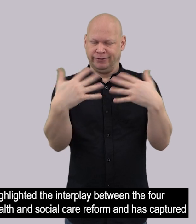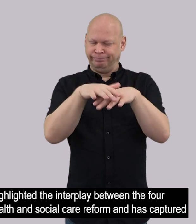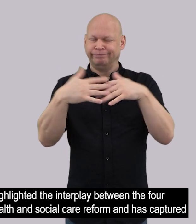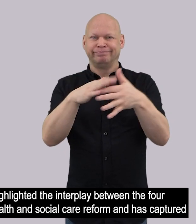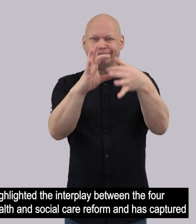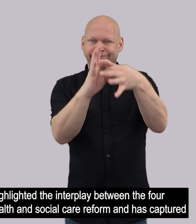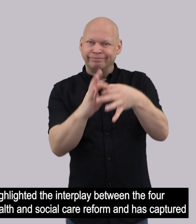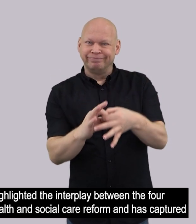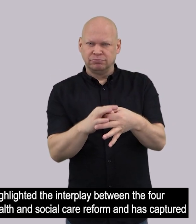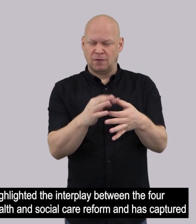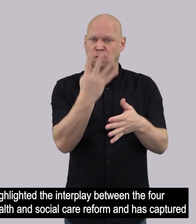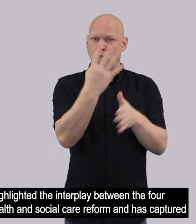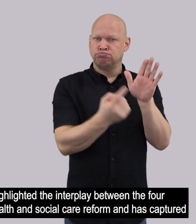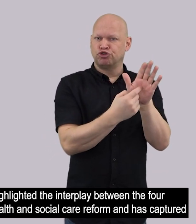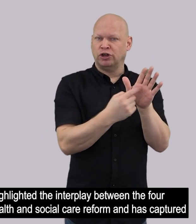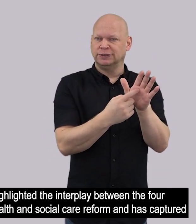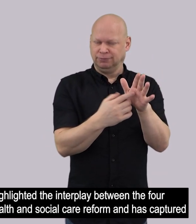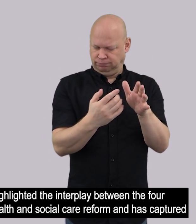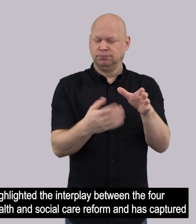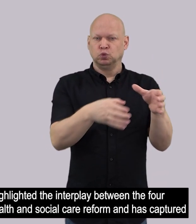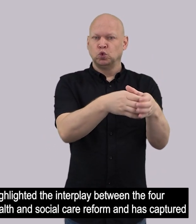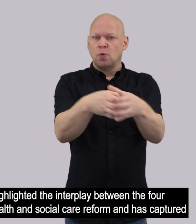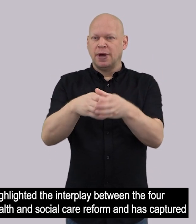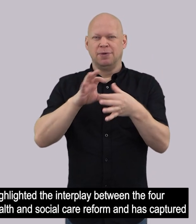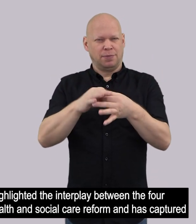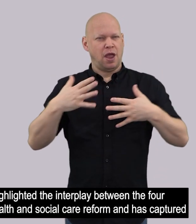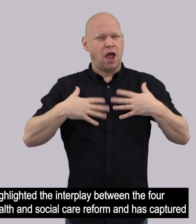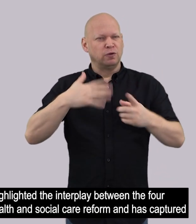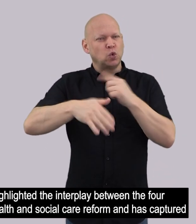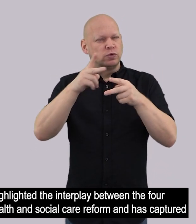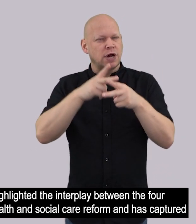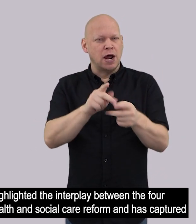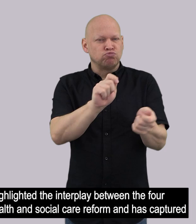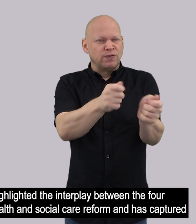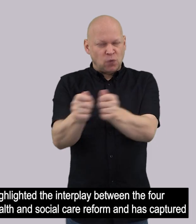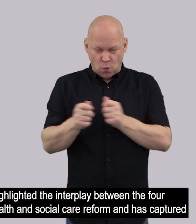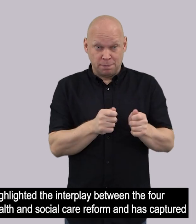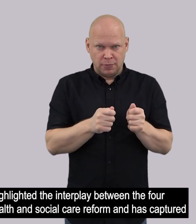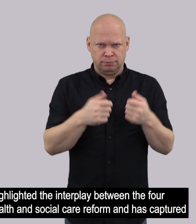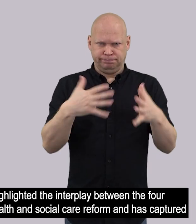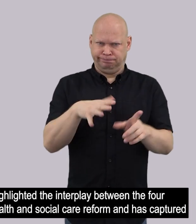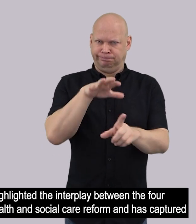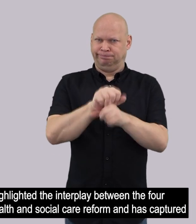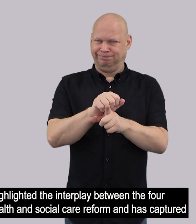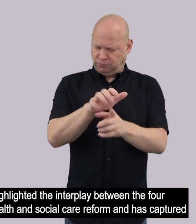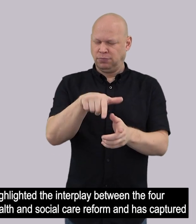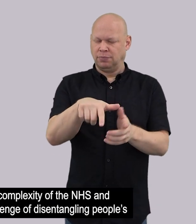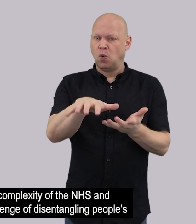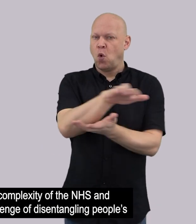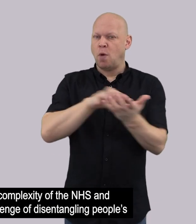The report has highlighted the interplay between the 4 priority domains for health and social care reform and has captured the complexity of the NHS and the